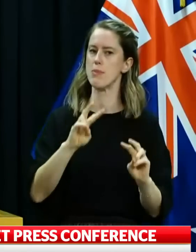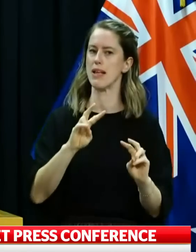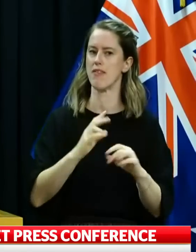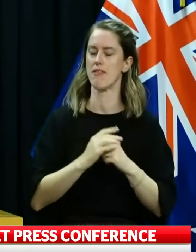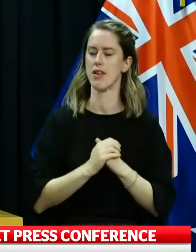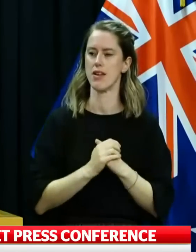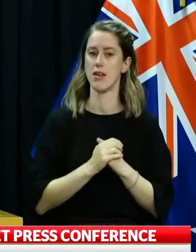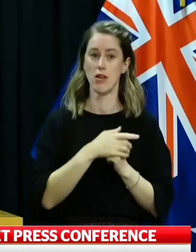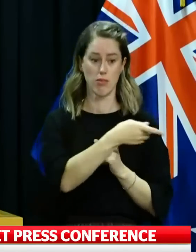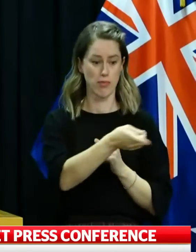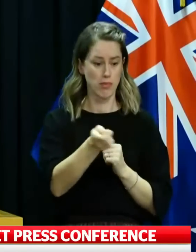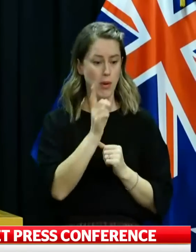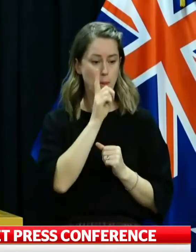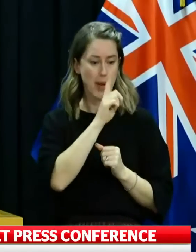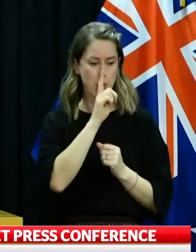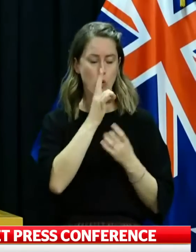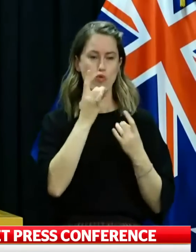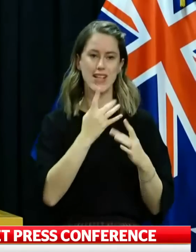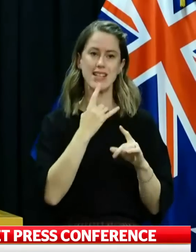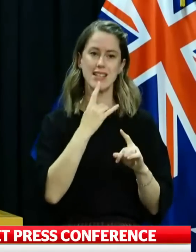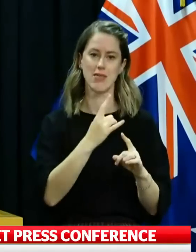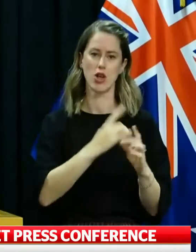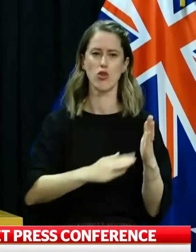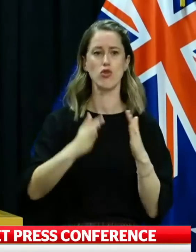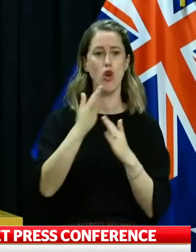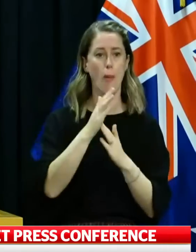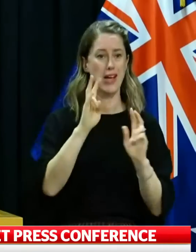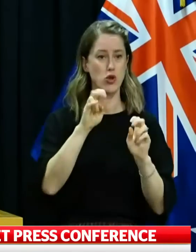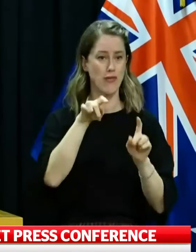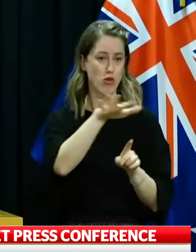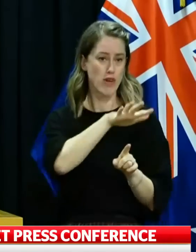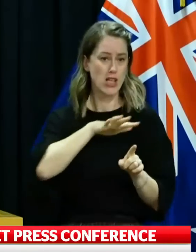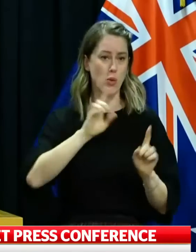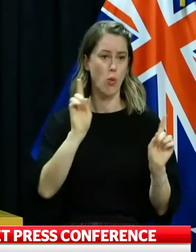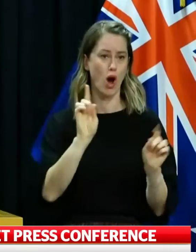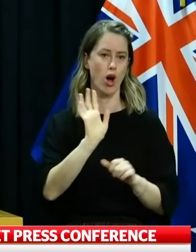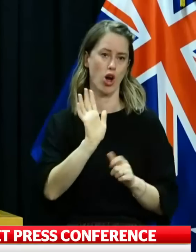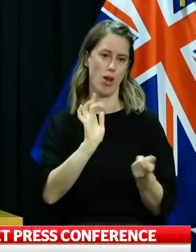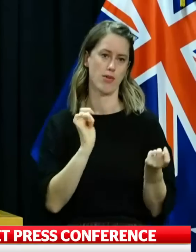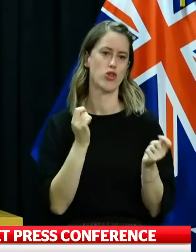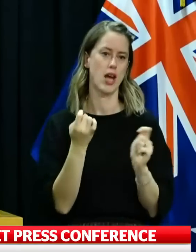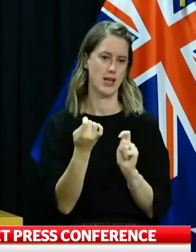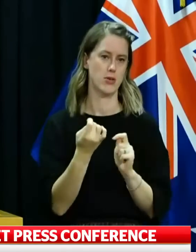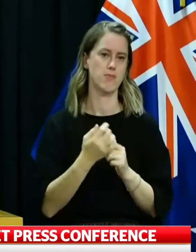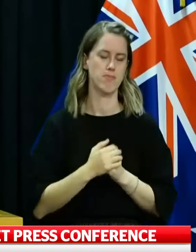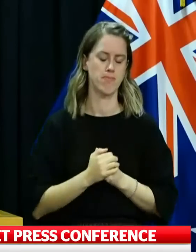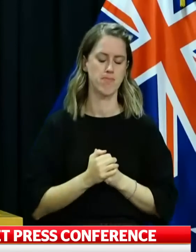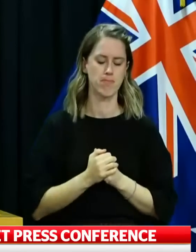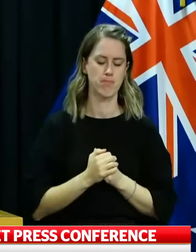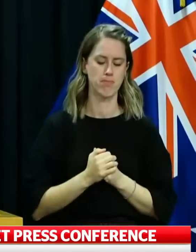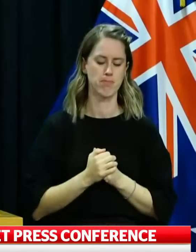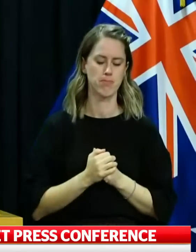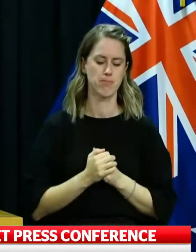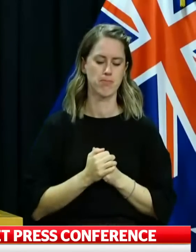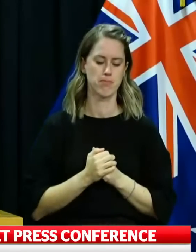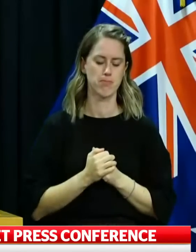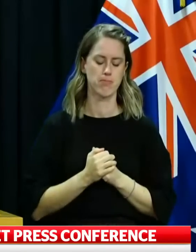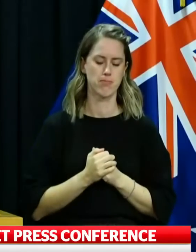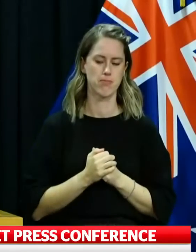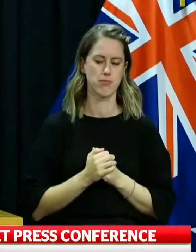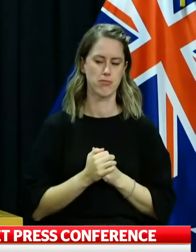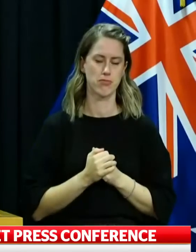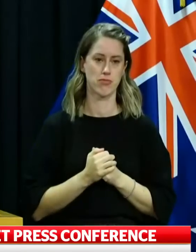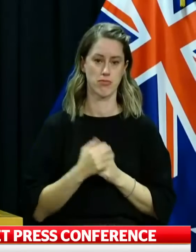Forum and members themselves have said that the #1 issue for the region is climate change. And despite obviously more